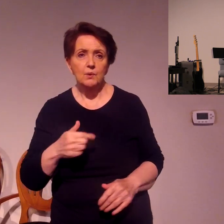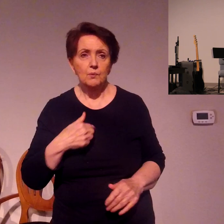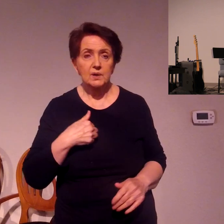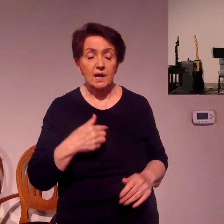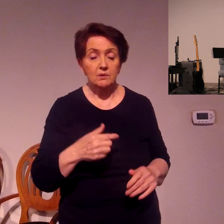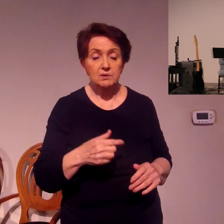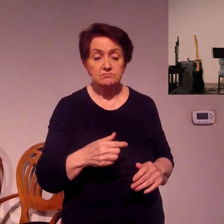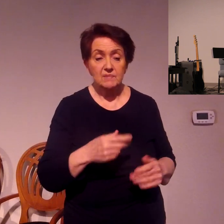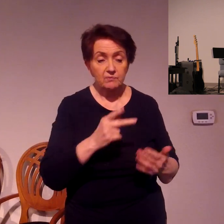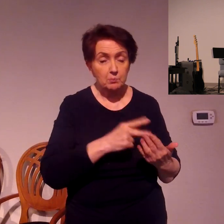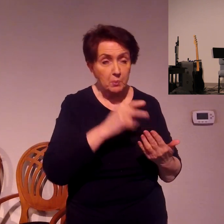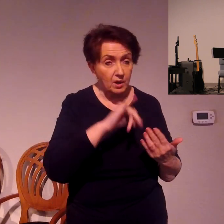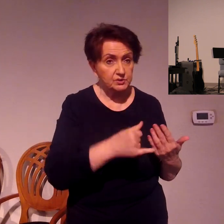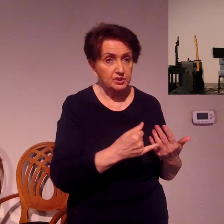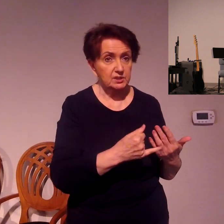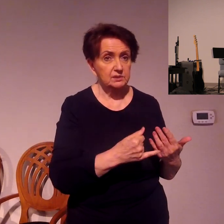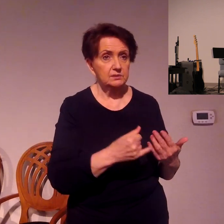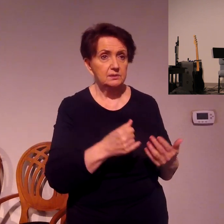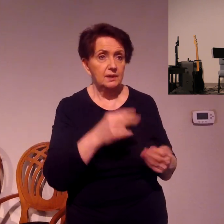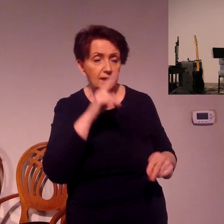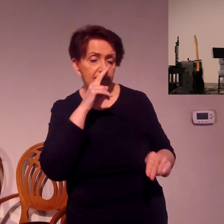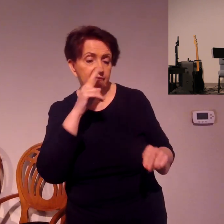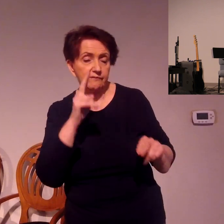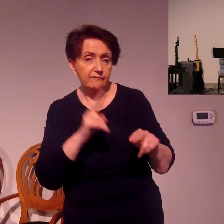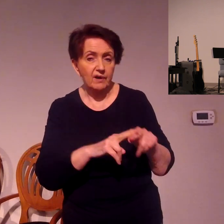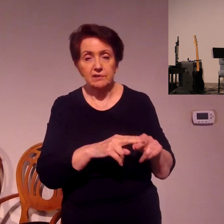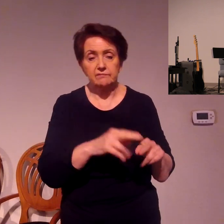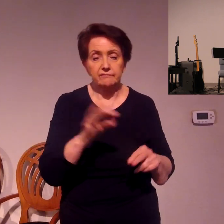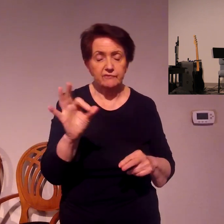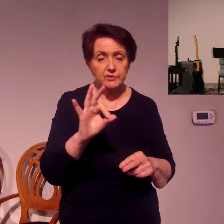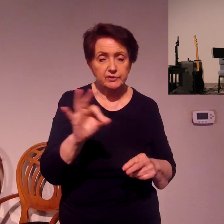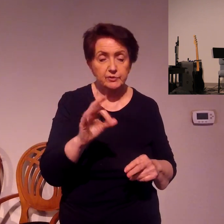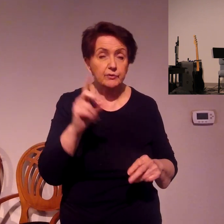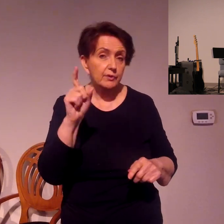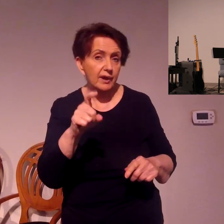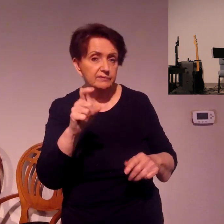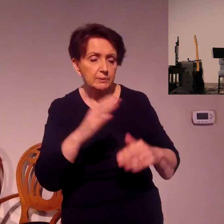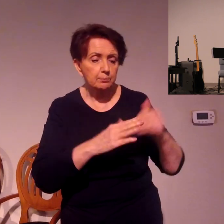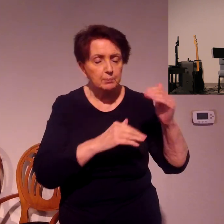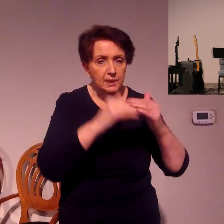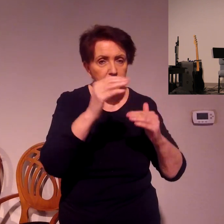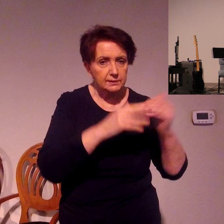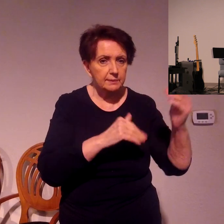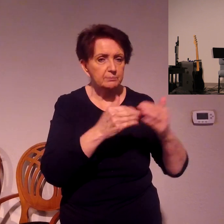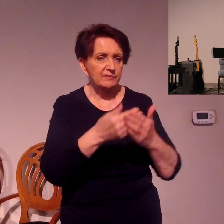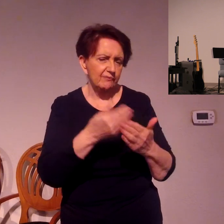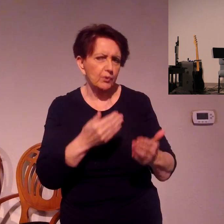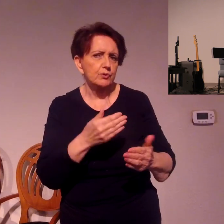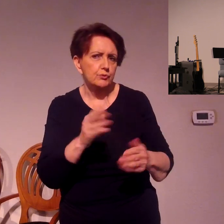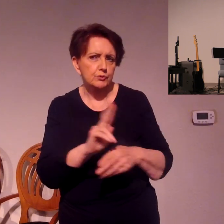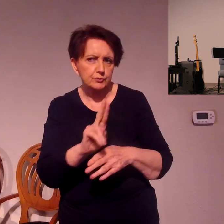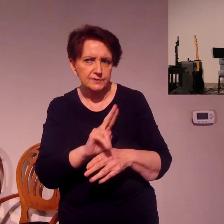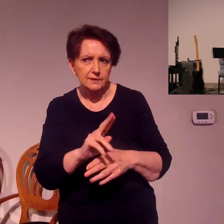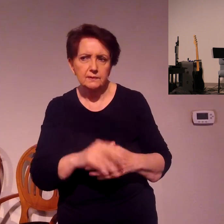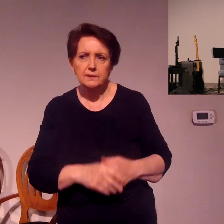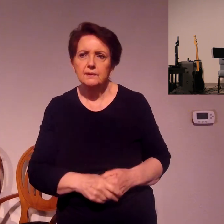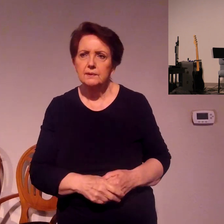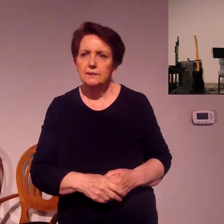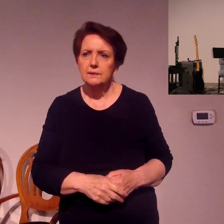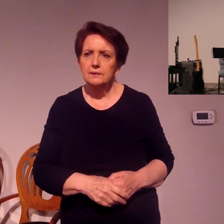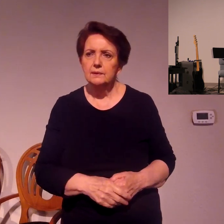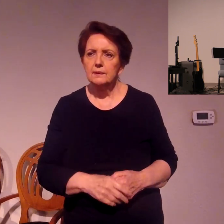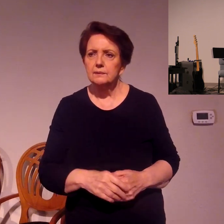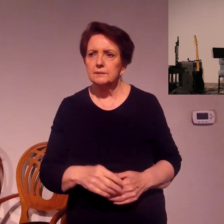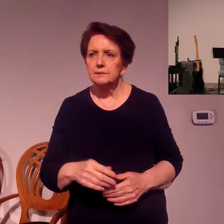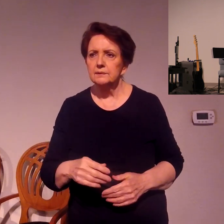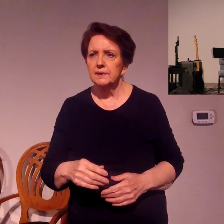fun project, you know, like IKEA furniture or whatever, you got to build it, right, before you can use it. And I'm the type of person that no matter